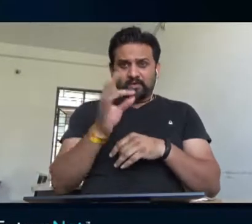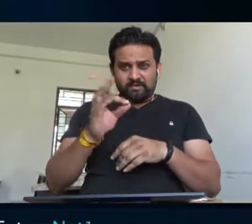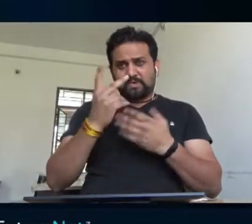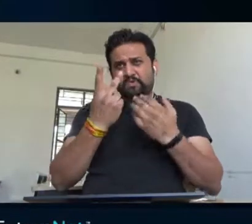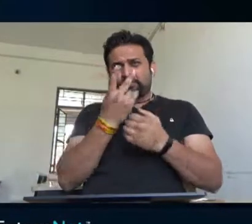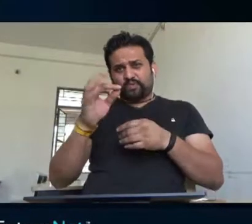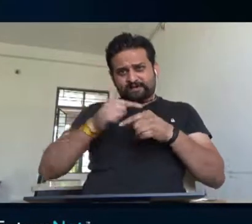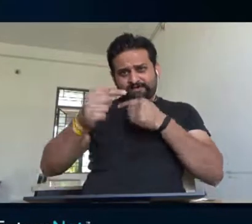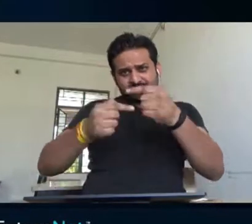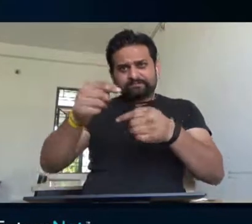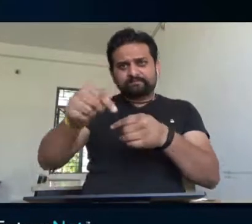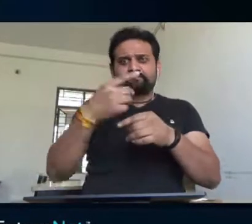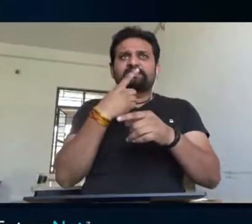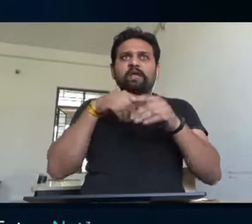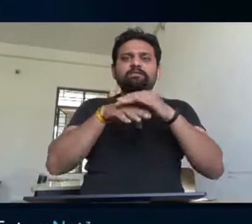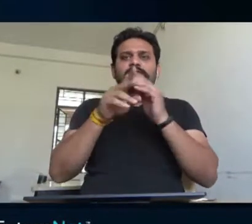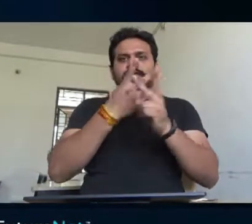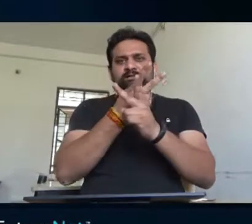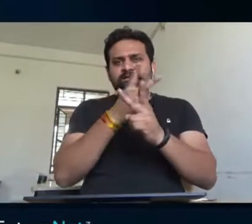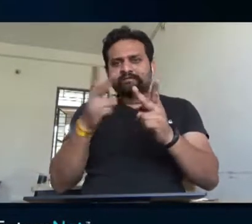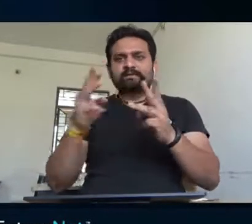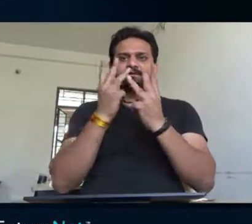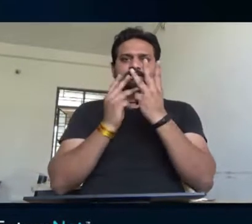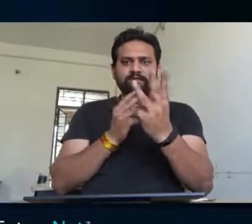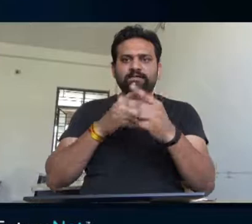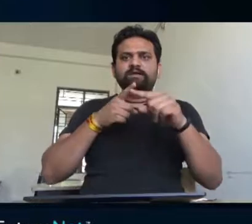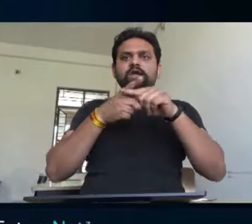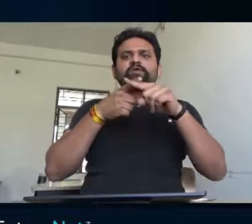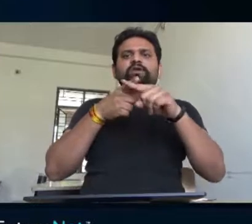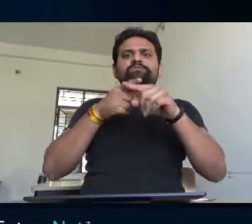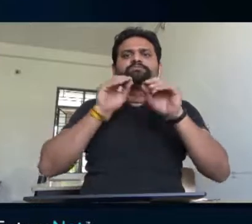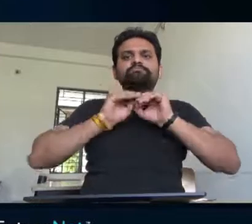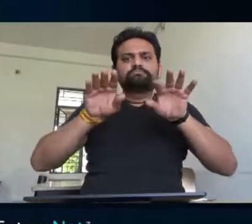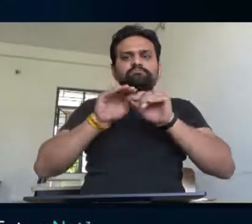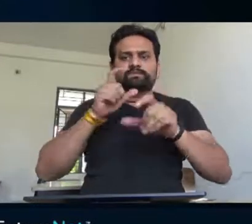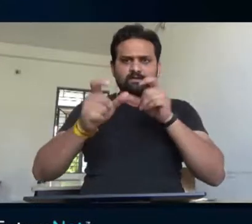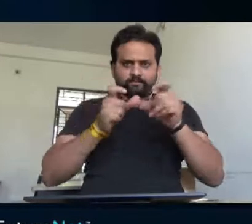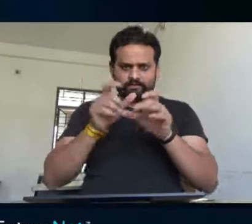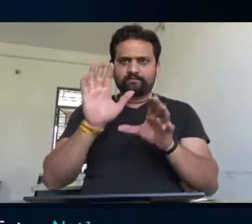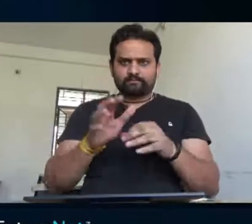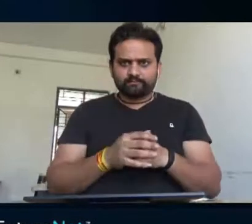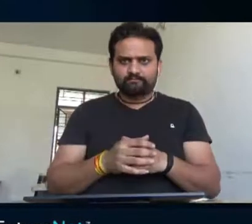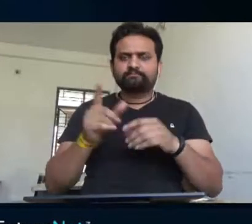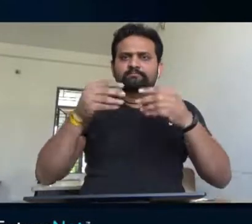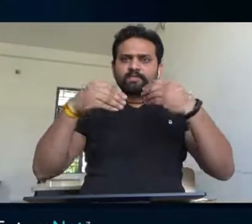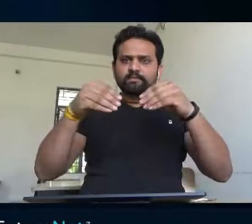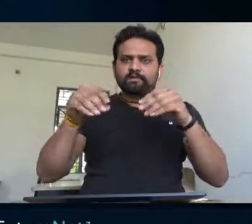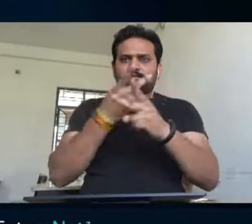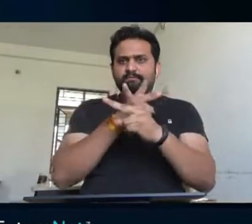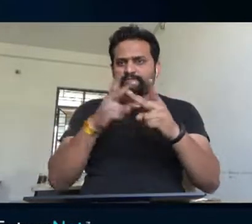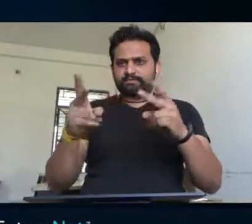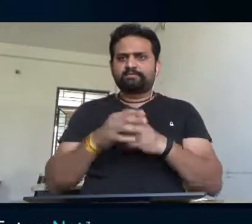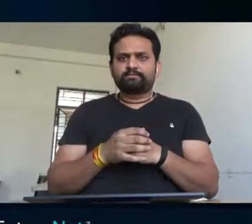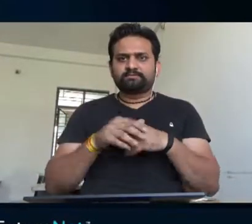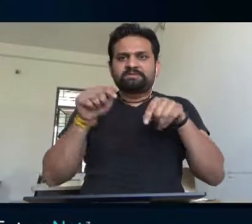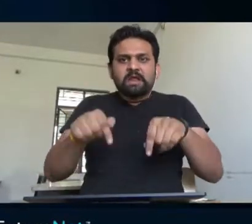weeks, starting 3 different big advertising companies with the marketing for the Futuro.